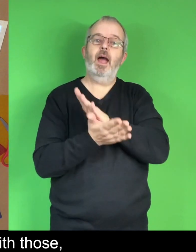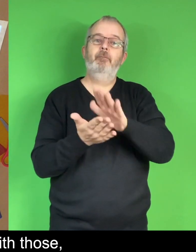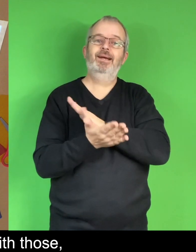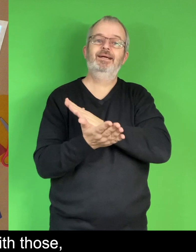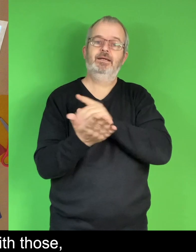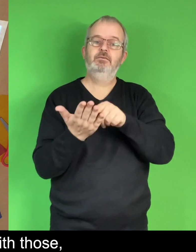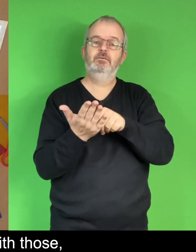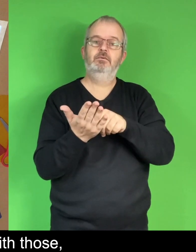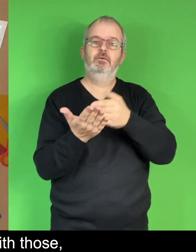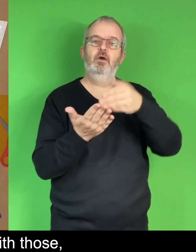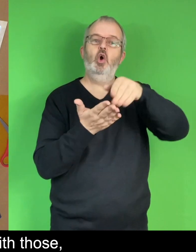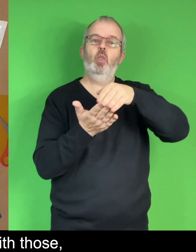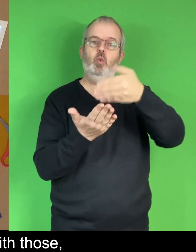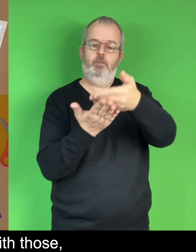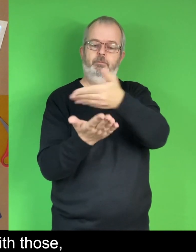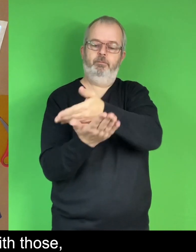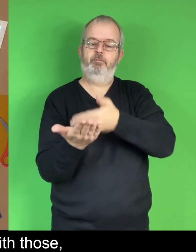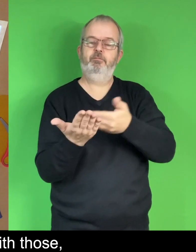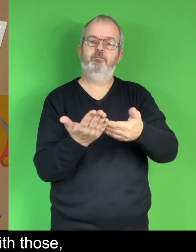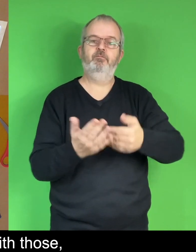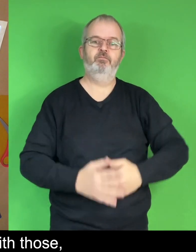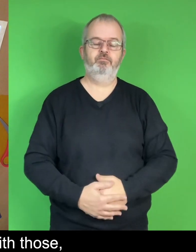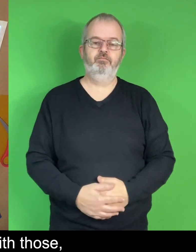happy with those, stick them down.